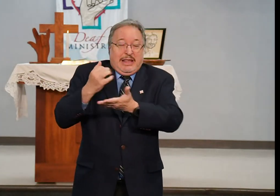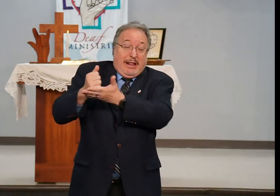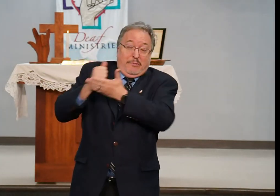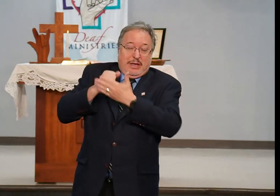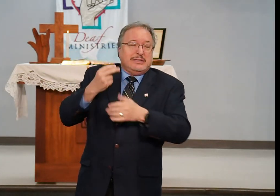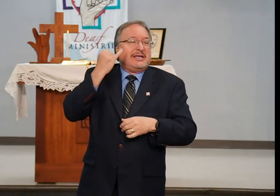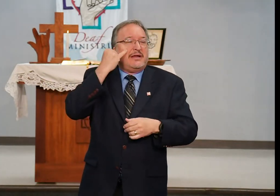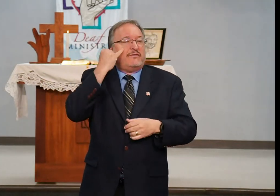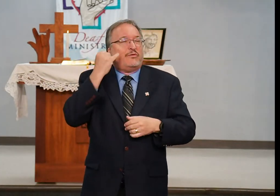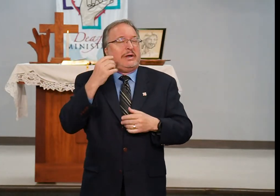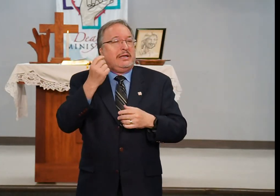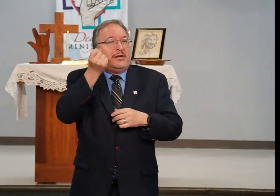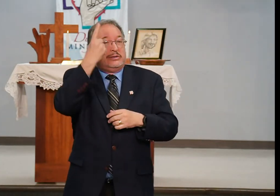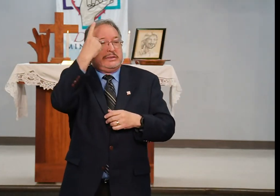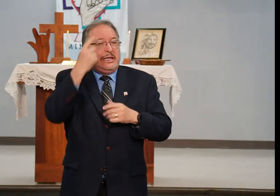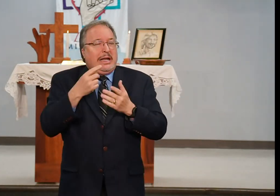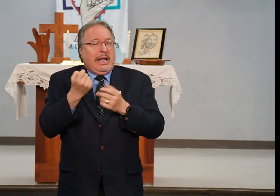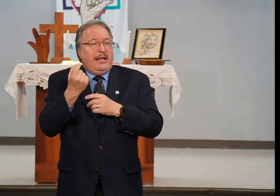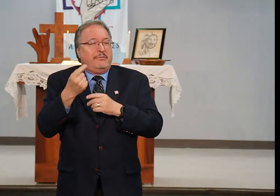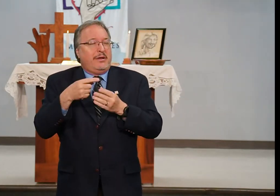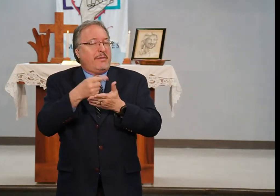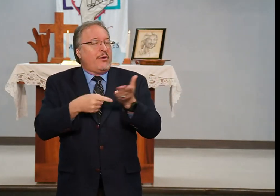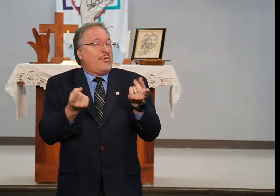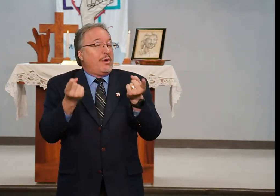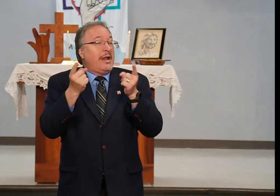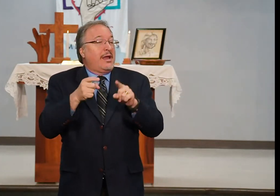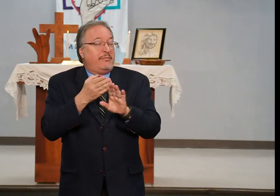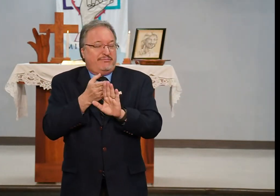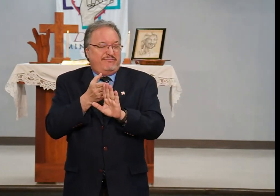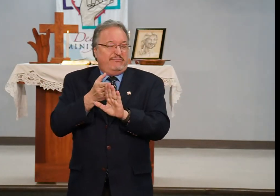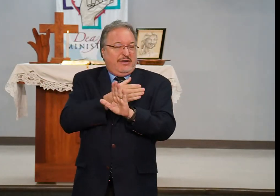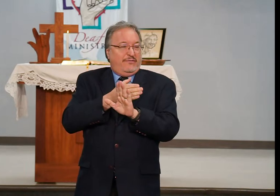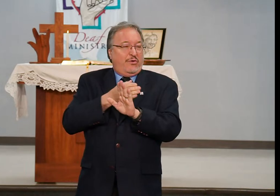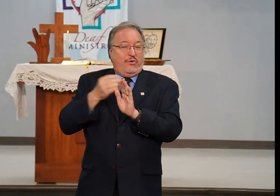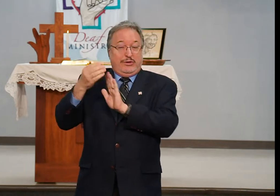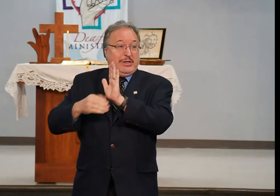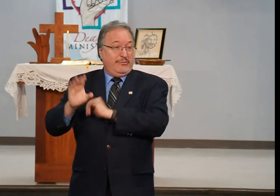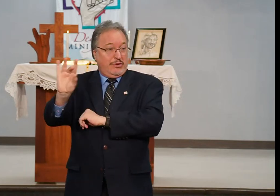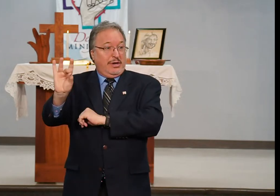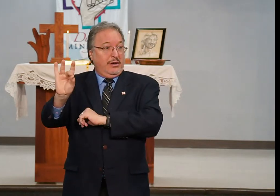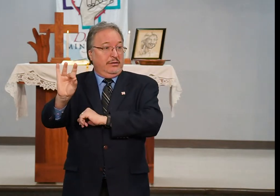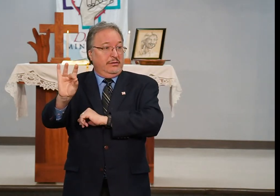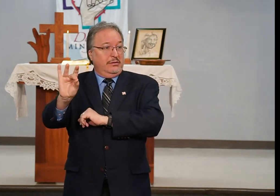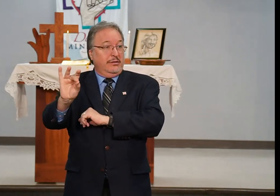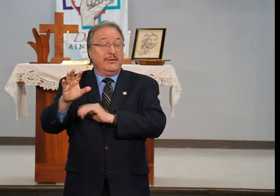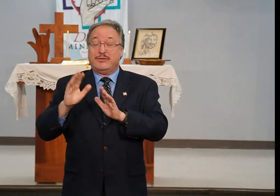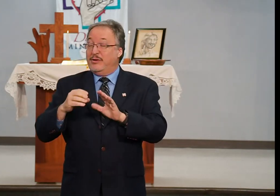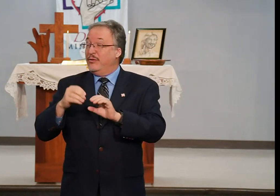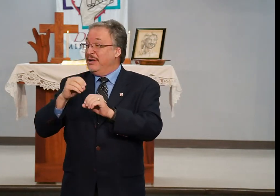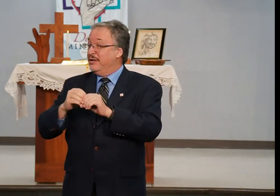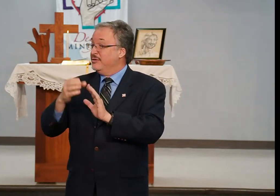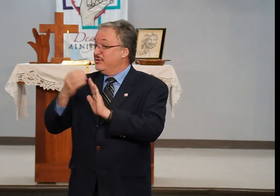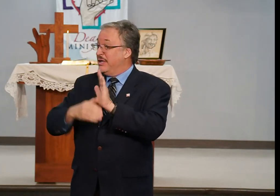So, this helps us understand the story we will tell if